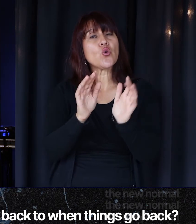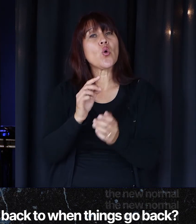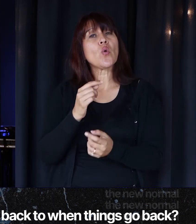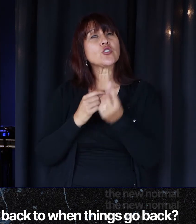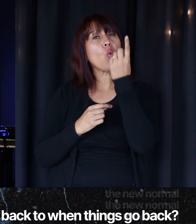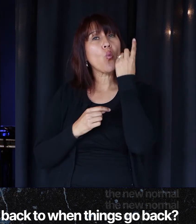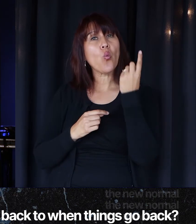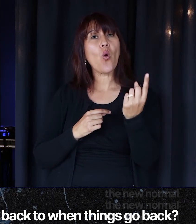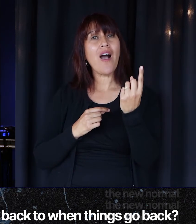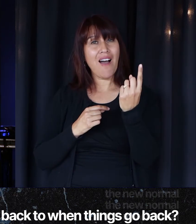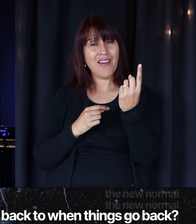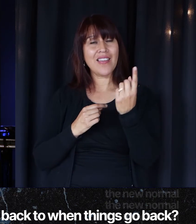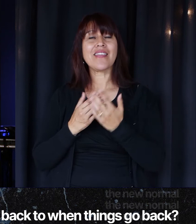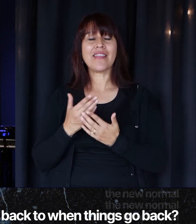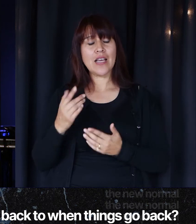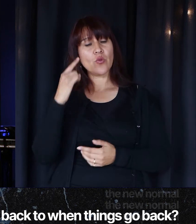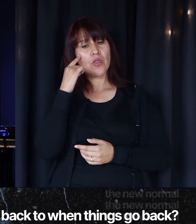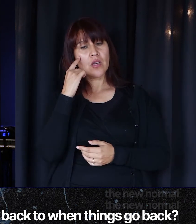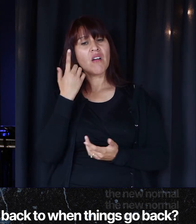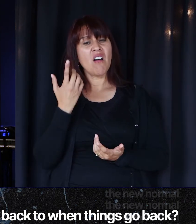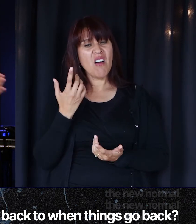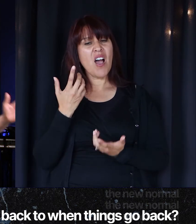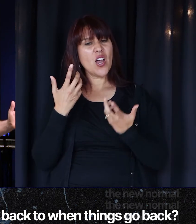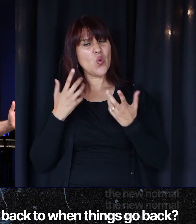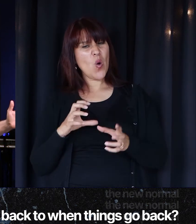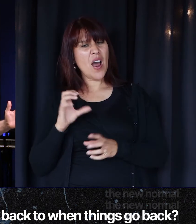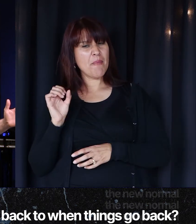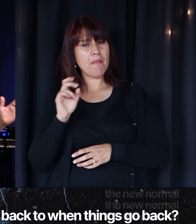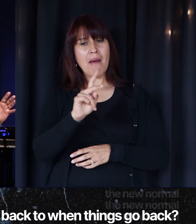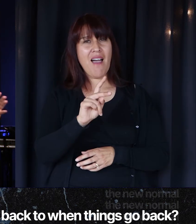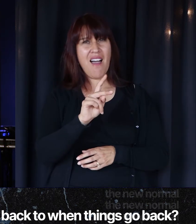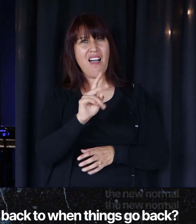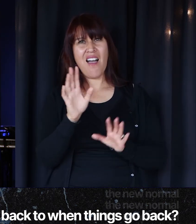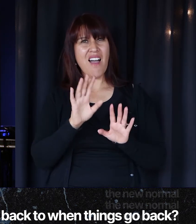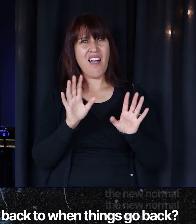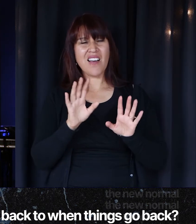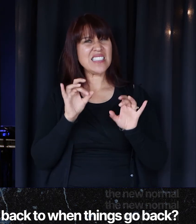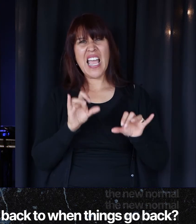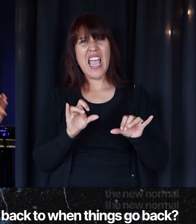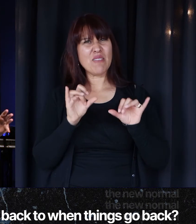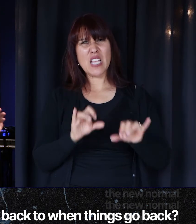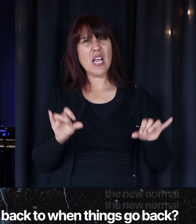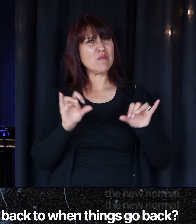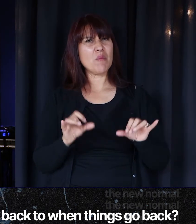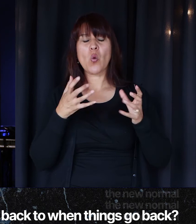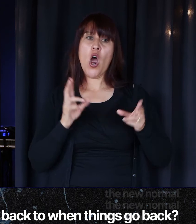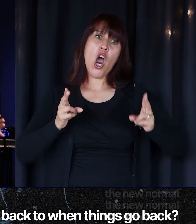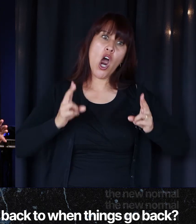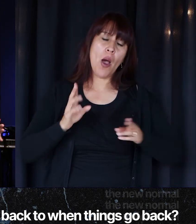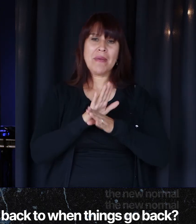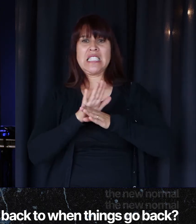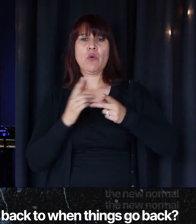one thing that you're saying, look, I don't want to go back. I don't want to be so rushed and